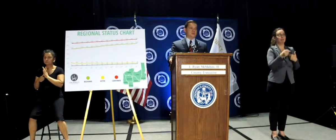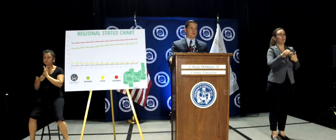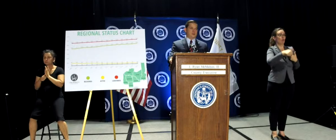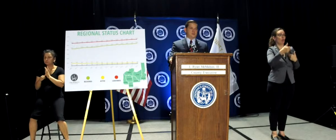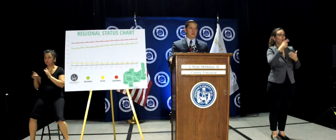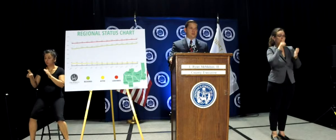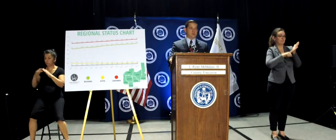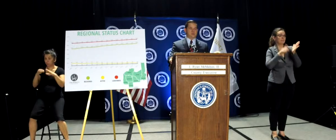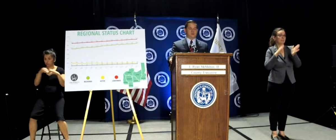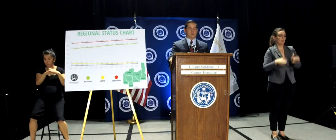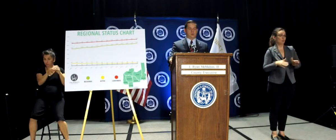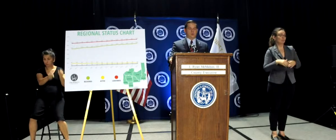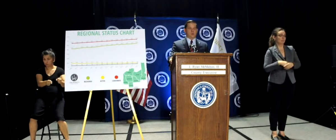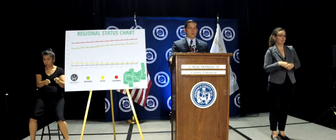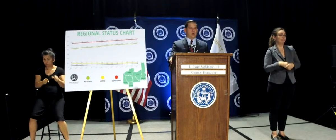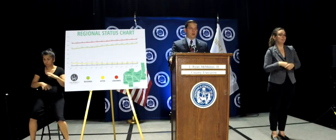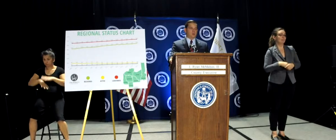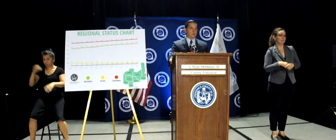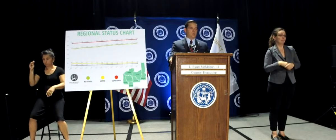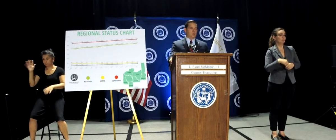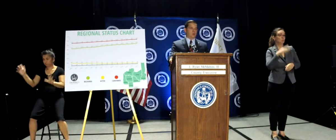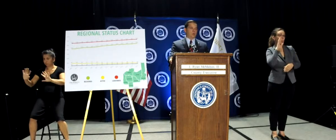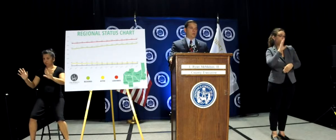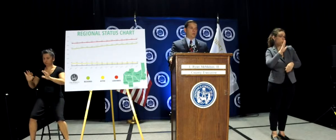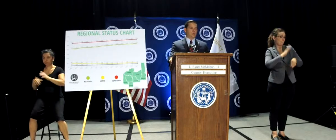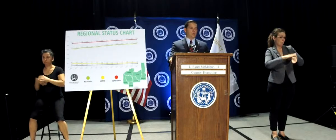of tracing investigations. So